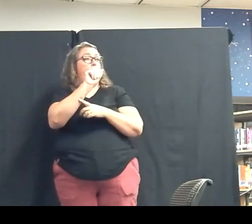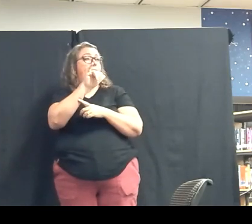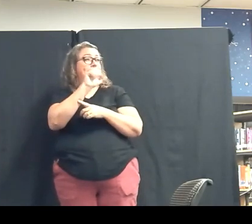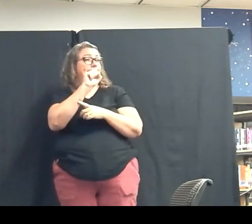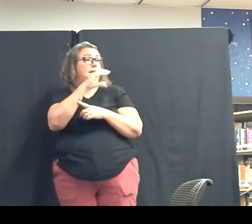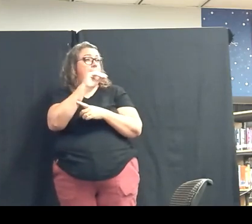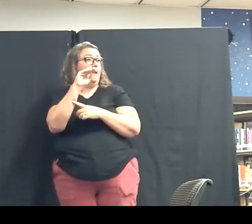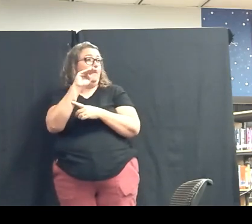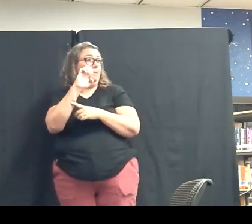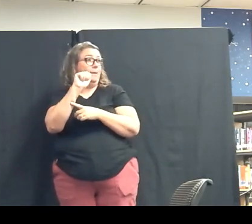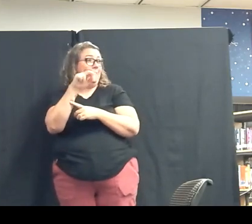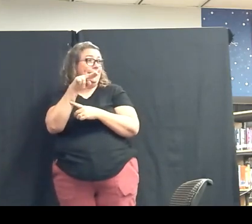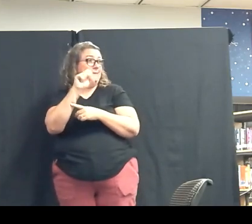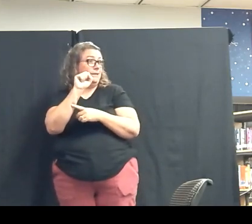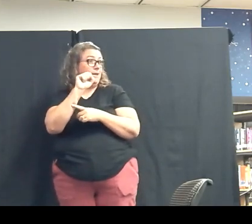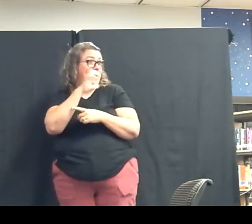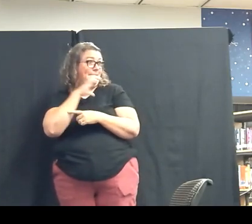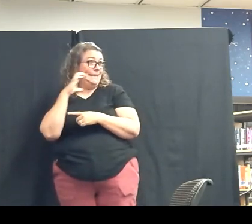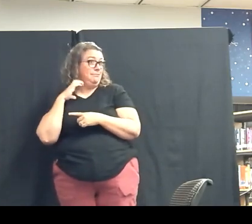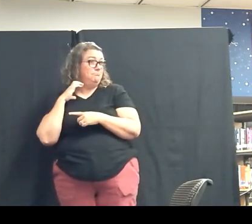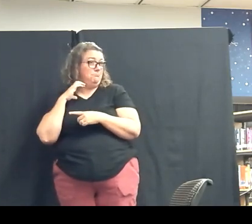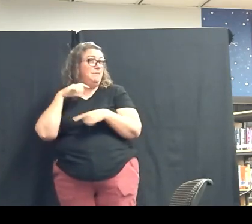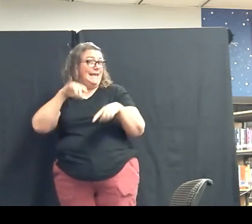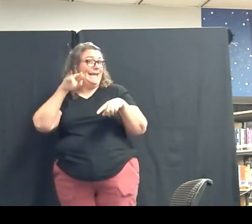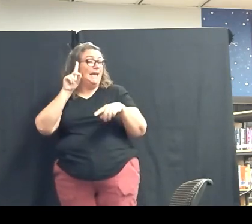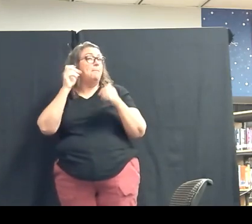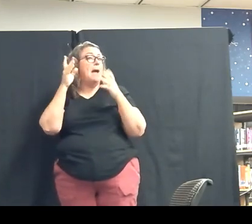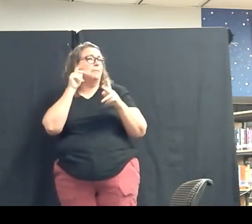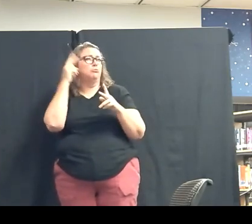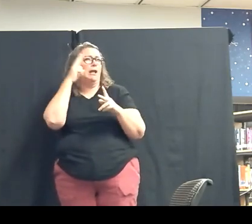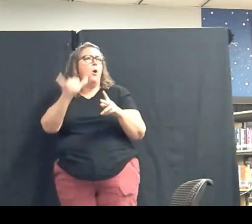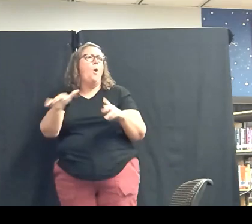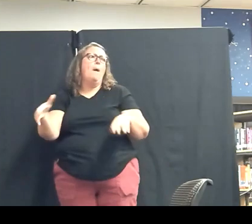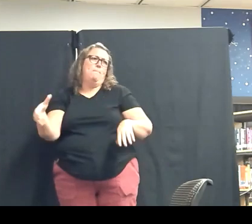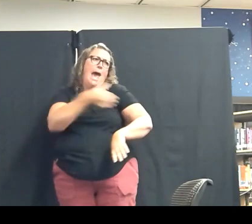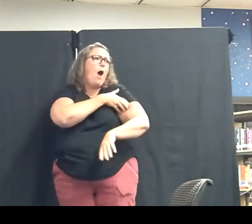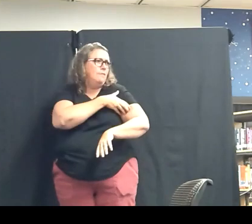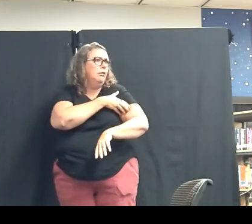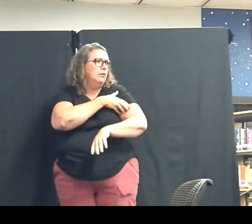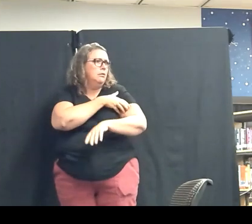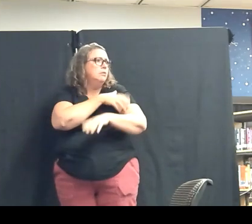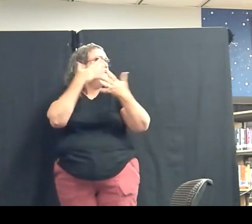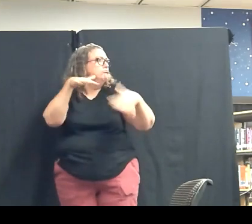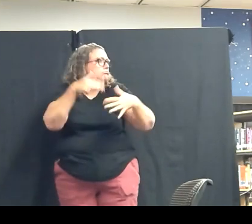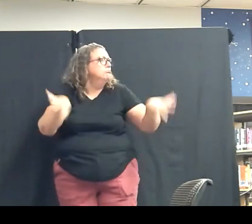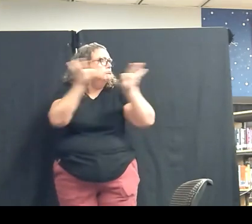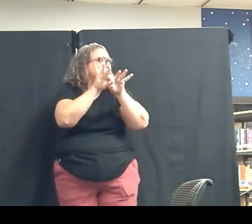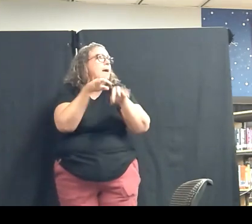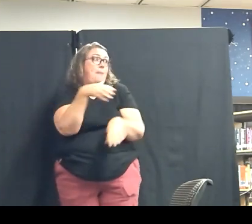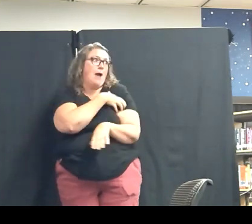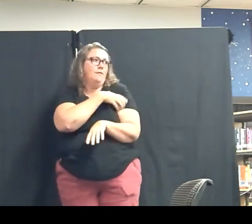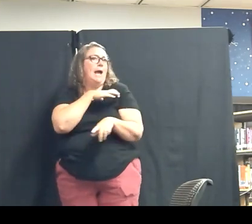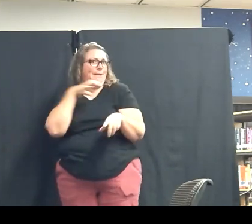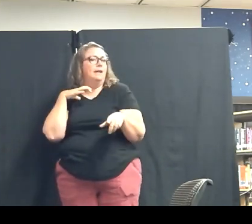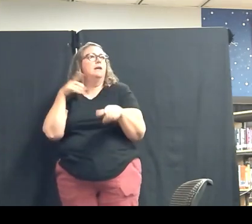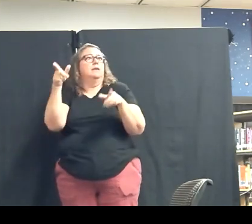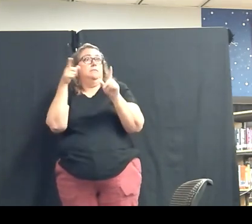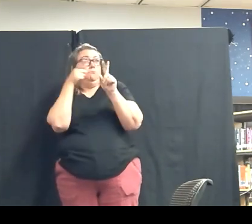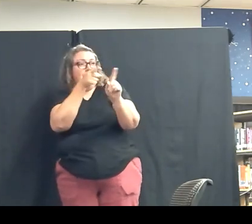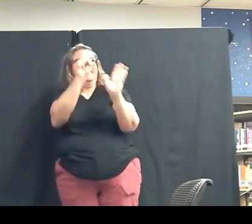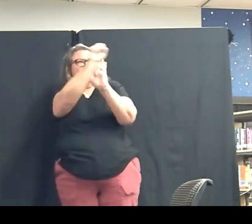a bit, you all know that there is the Ways and Means Committee. I don't think that our community